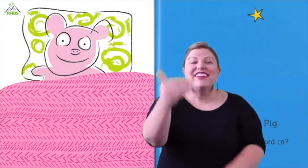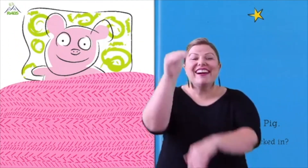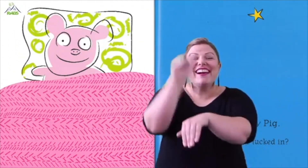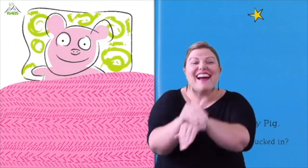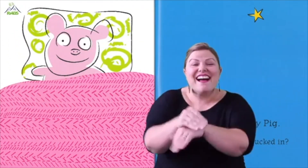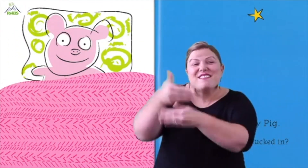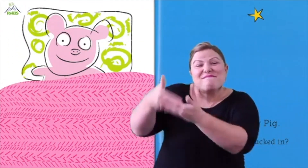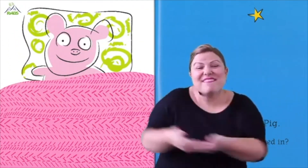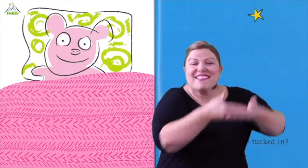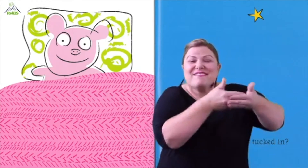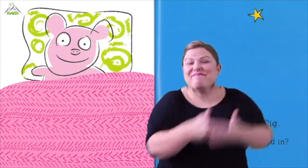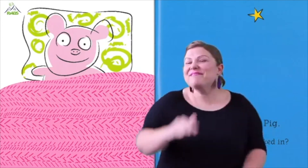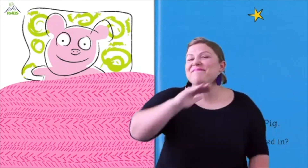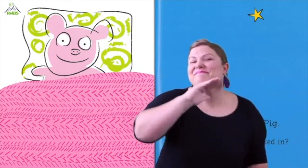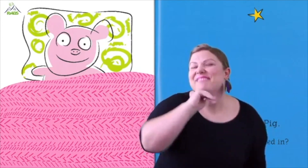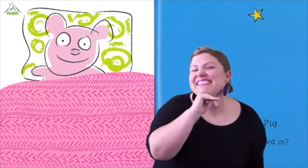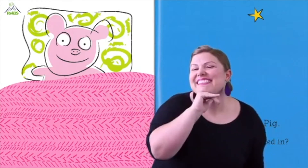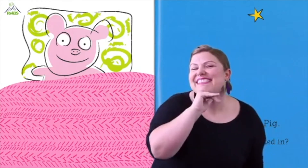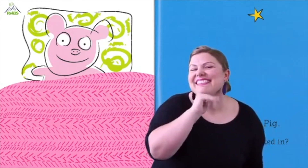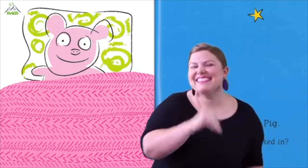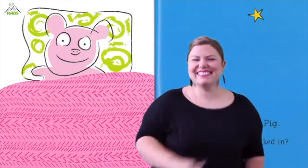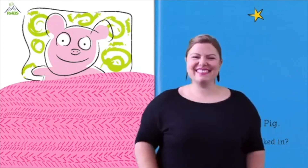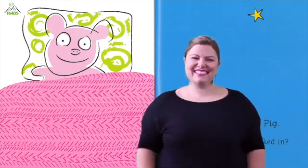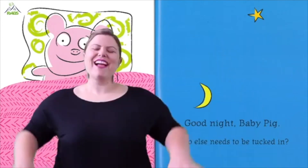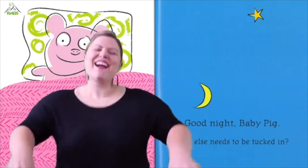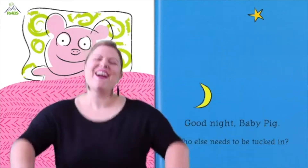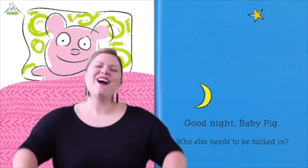Good night, baby pig.